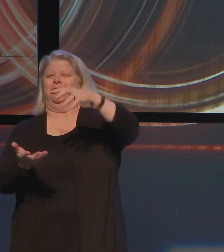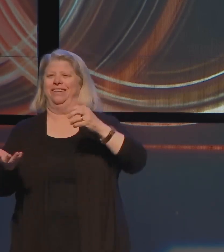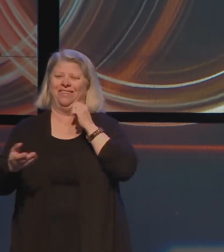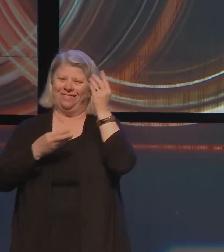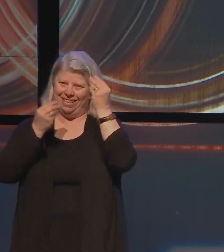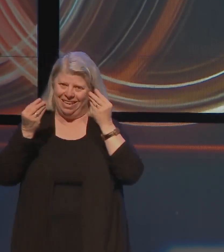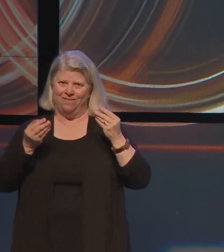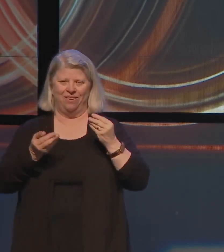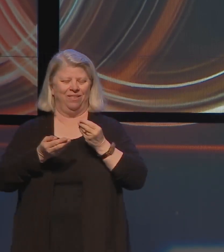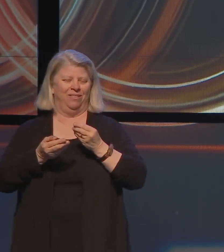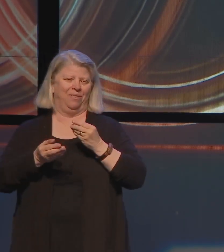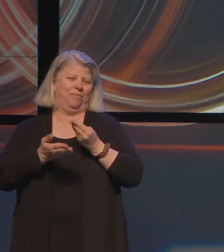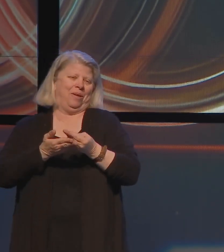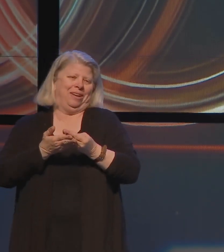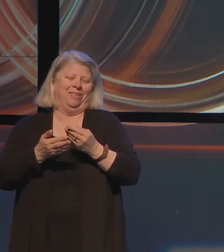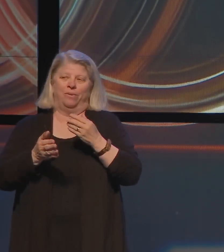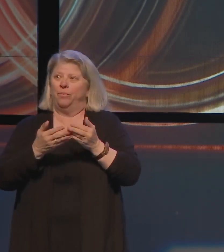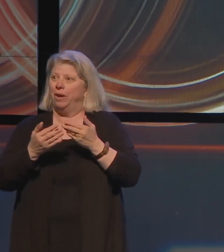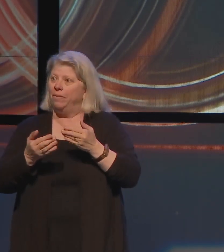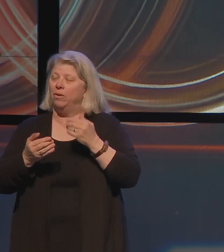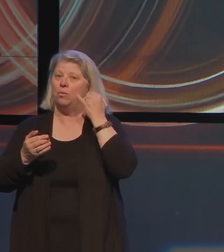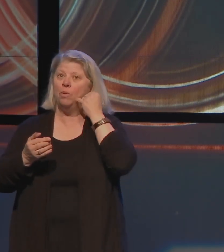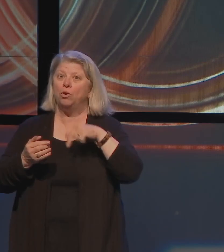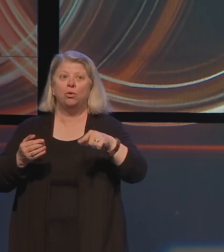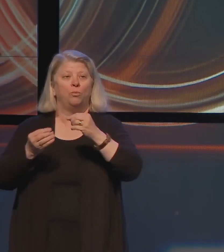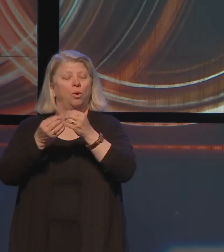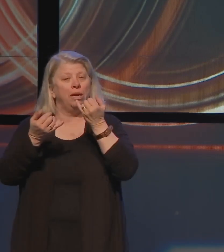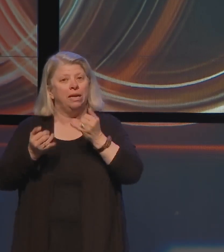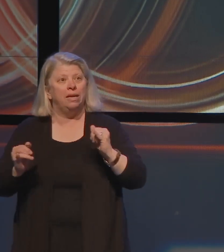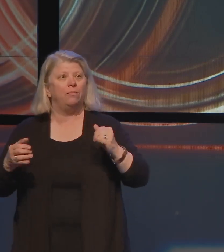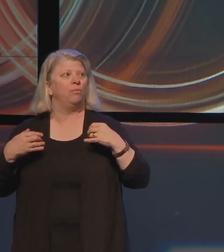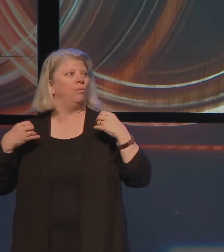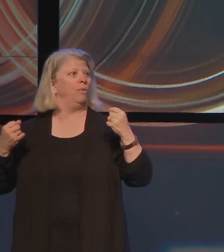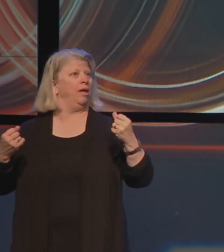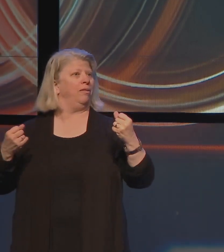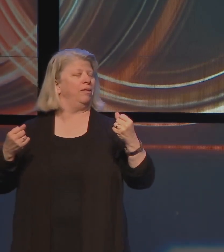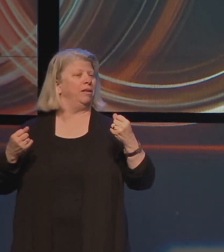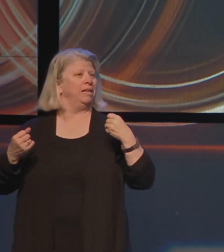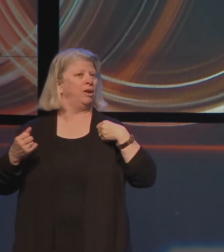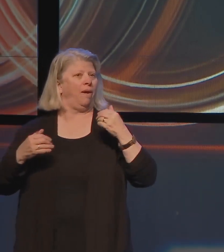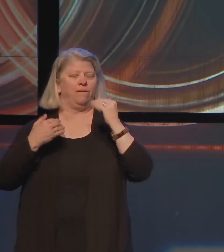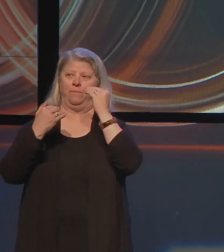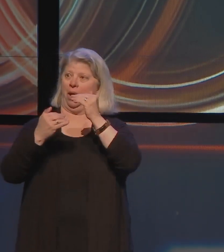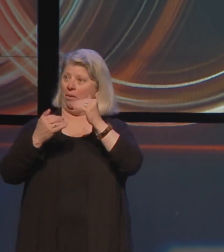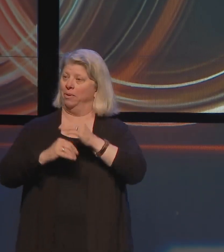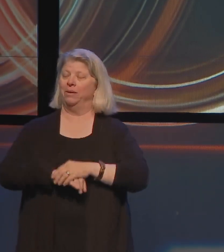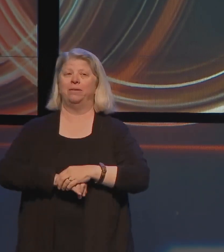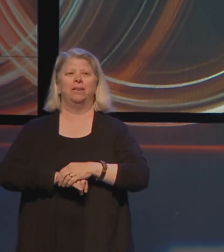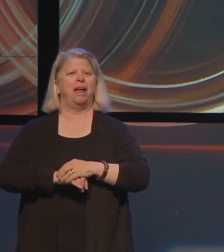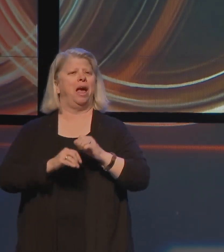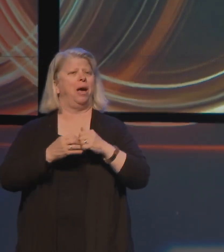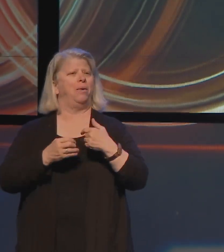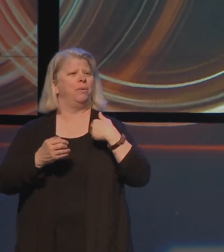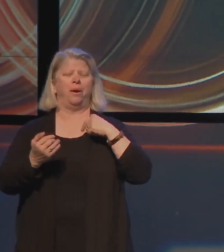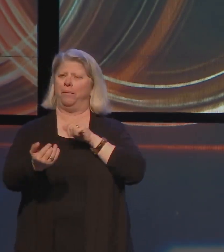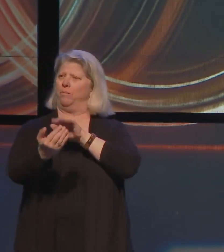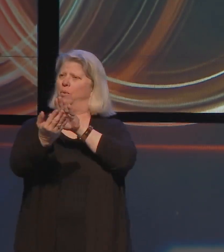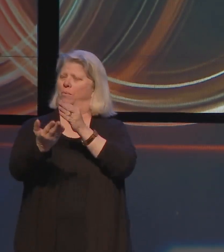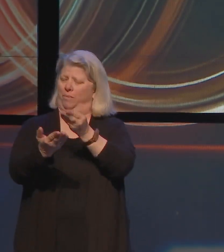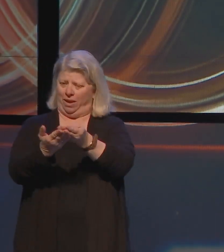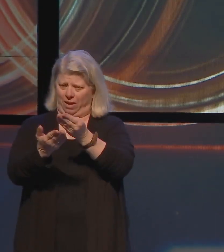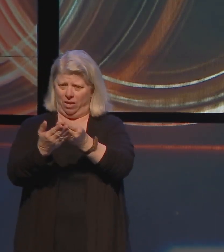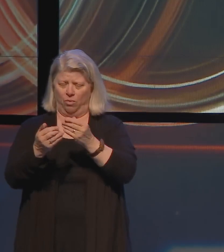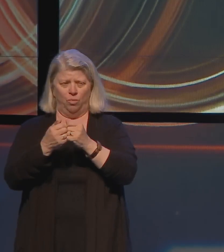about that. You just whatever. But let's say you weren't independently wealthy and you actually lived within some boundaries, right? How do I approach my finances